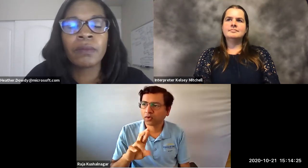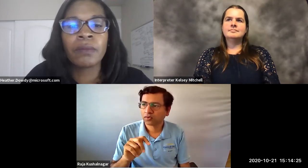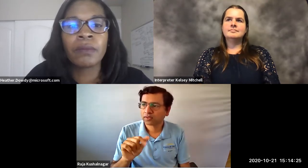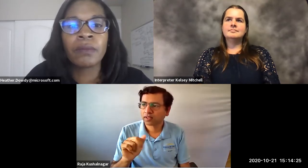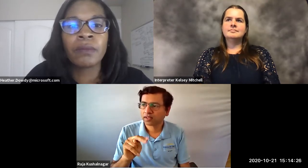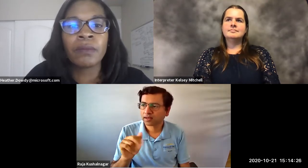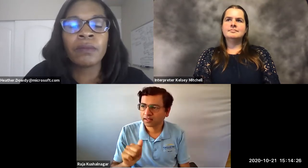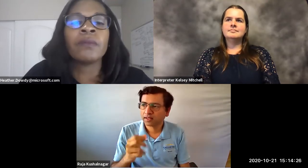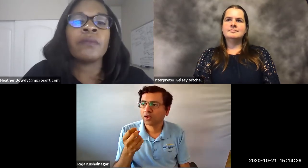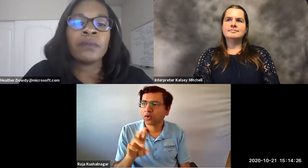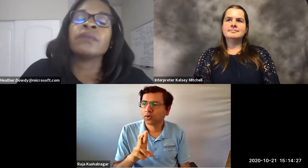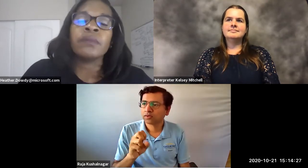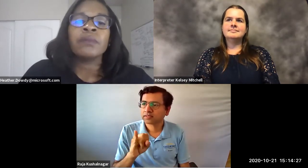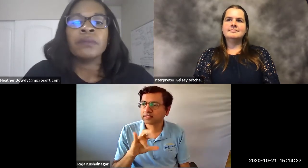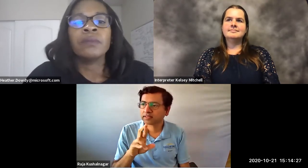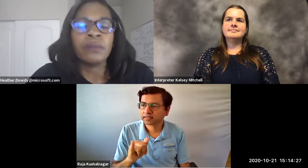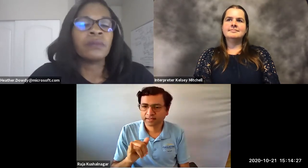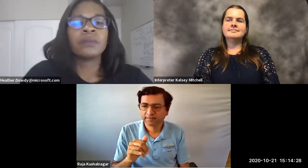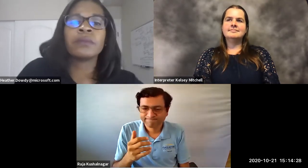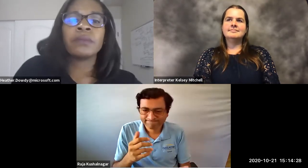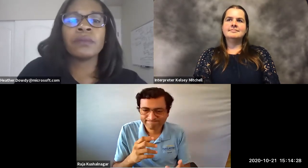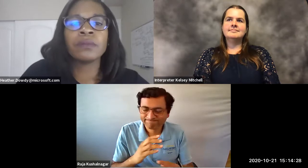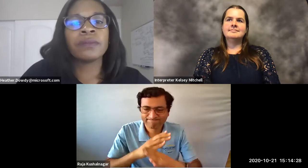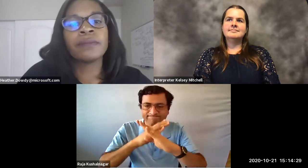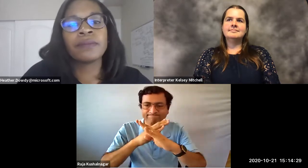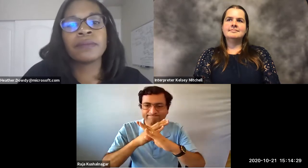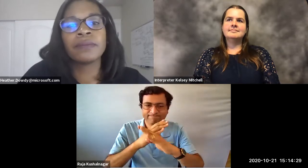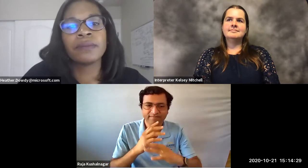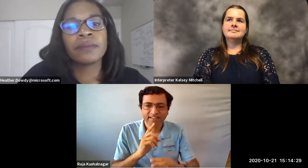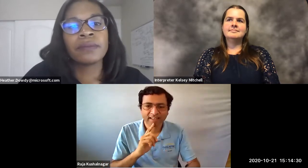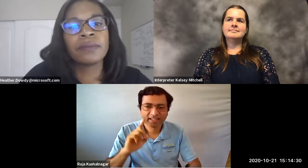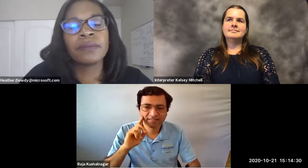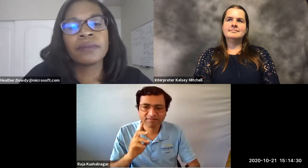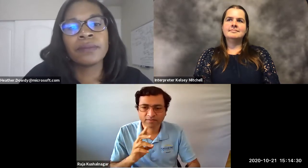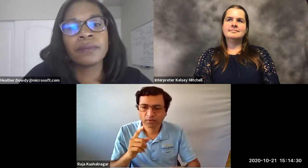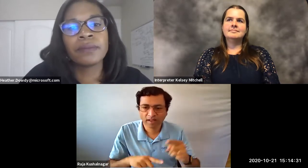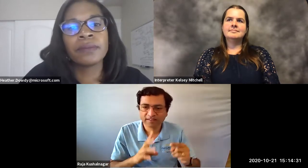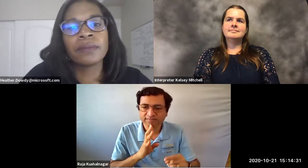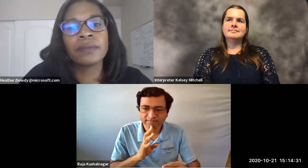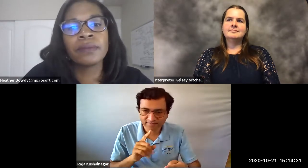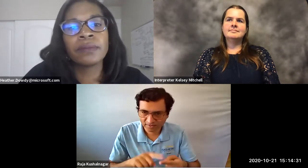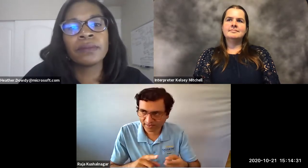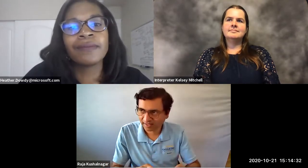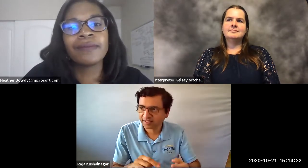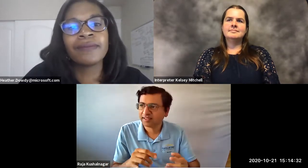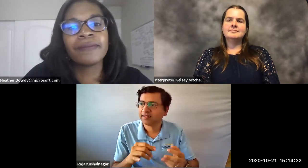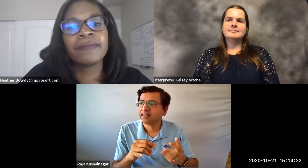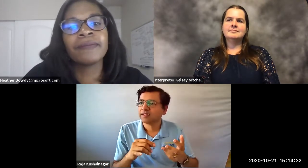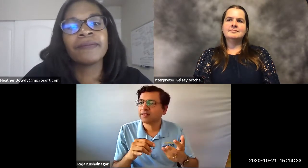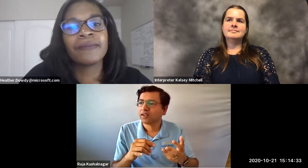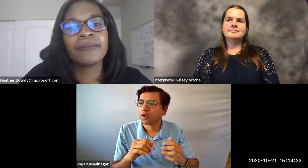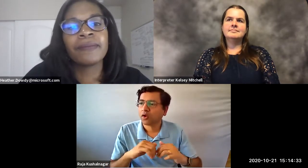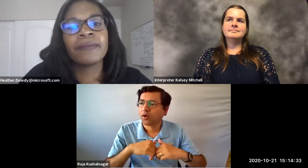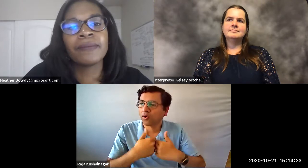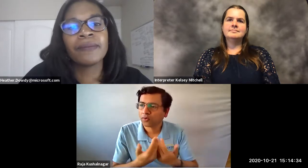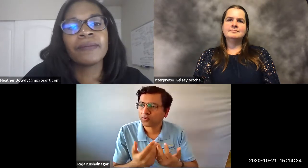such as Alexa, Cortana, or Siri don't always give